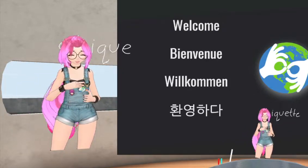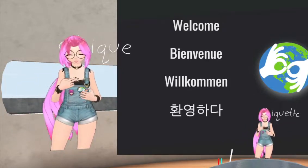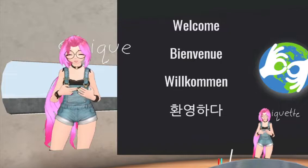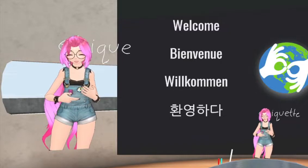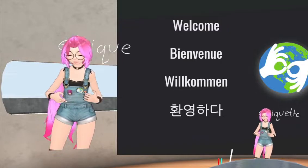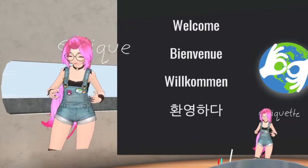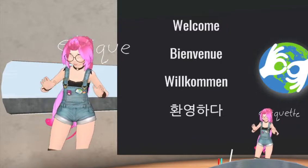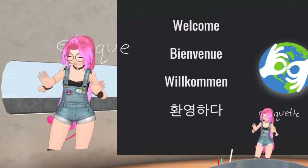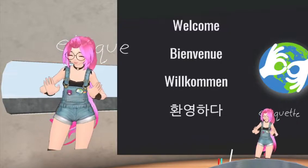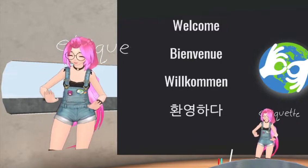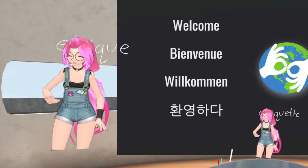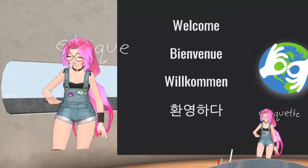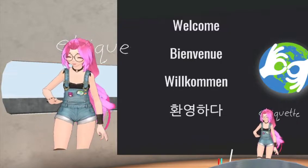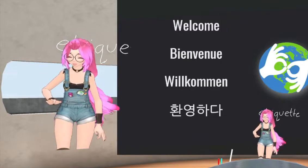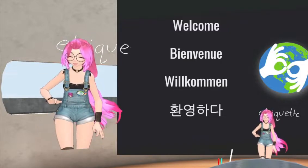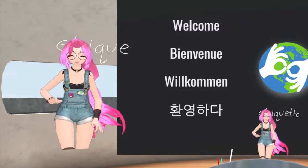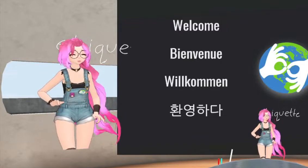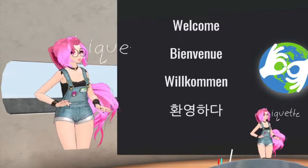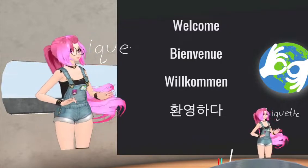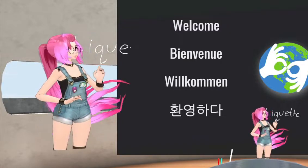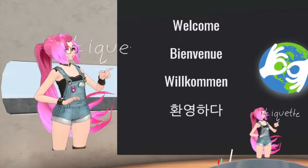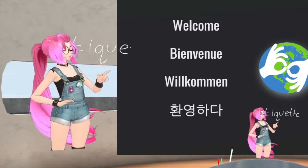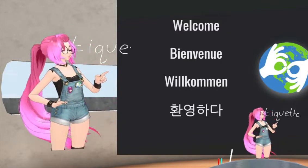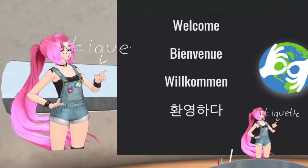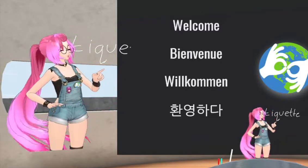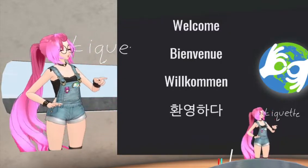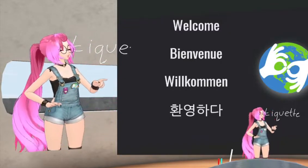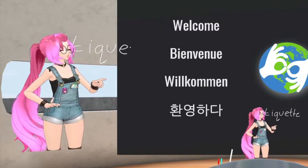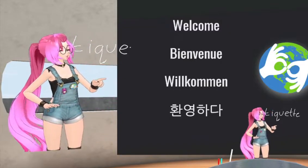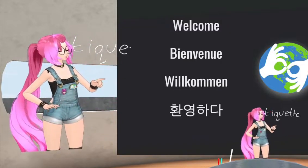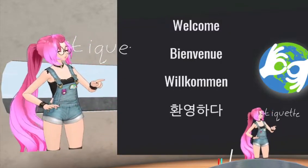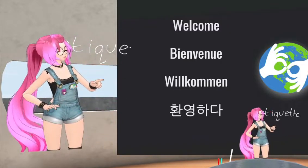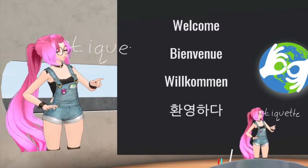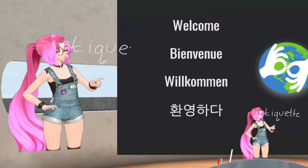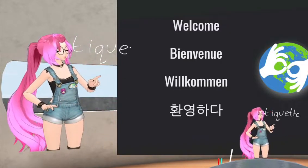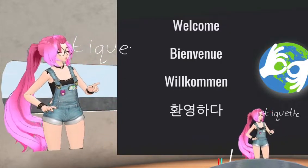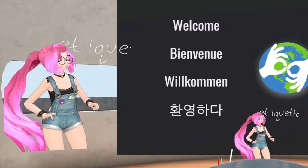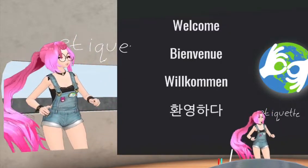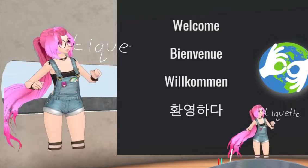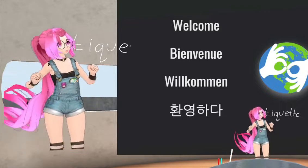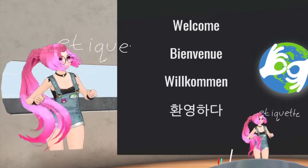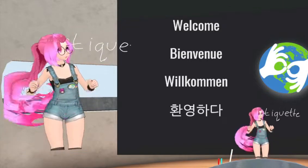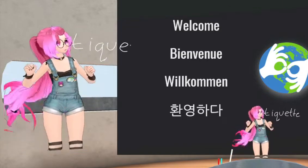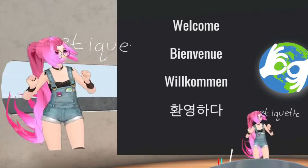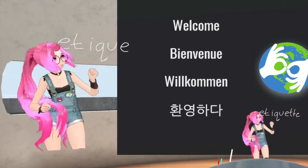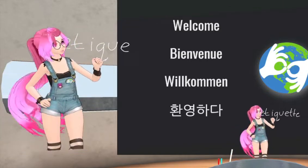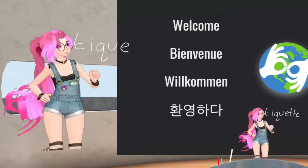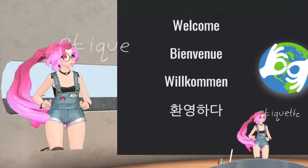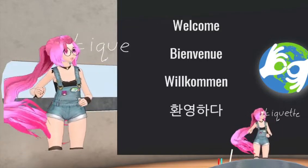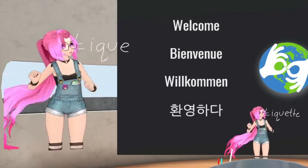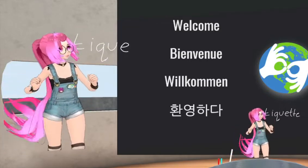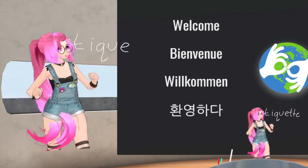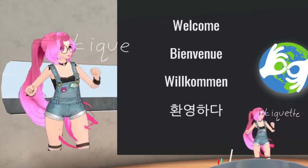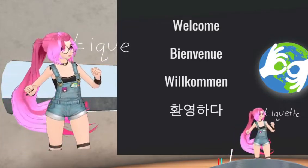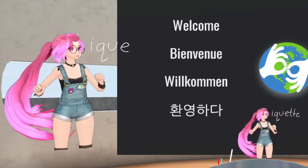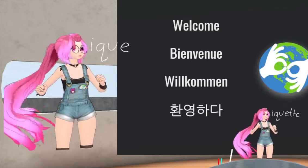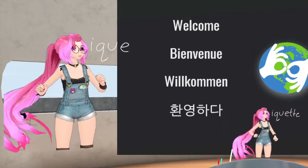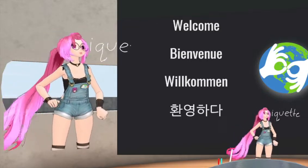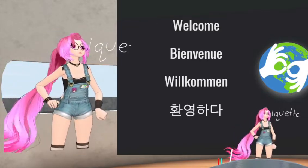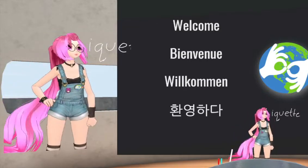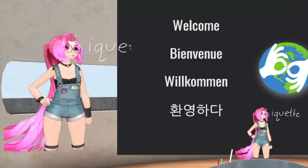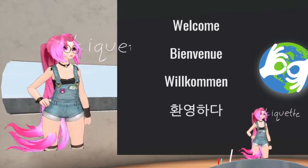their own private conversation. It's very much the same thing with a verbal conversation. If you see somebody yelling in a